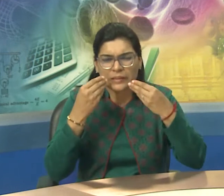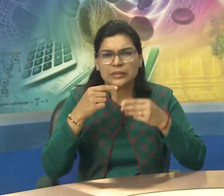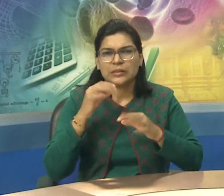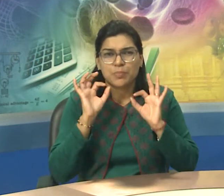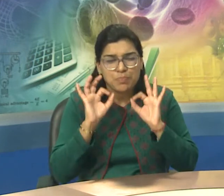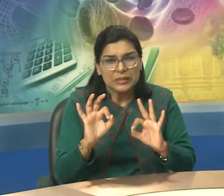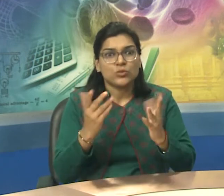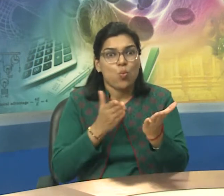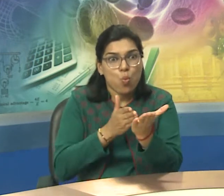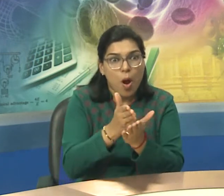changes.